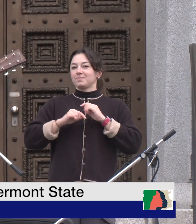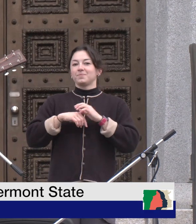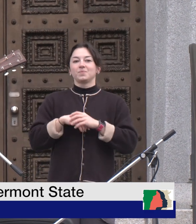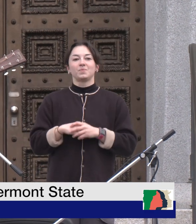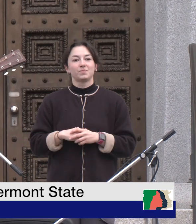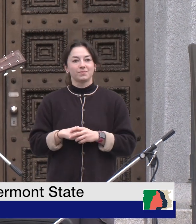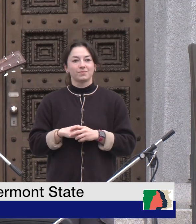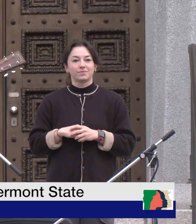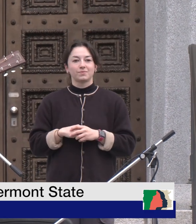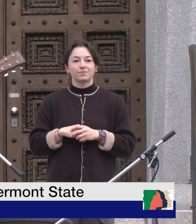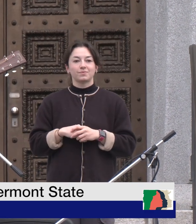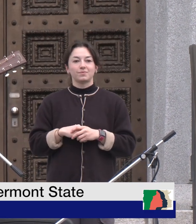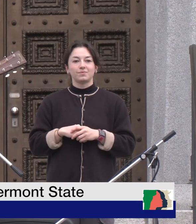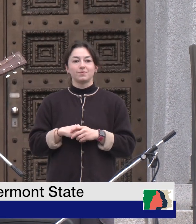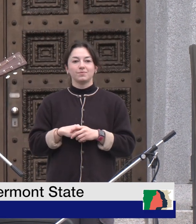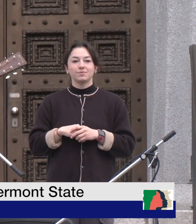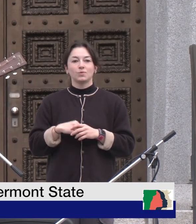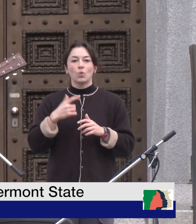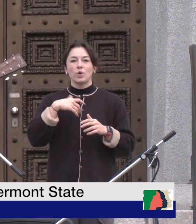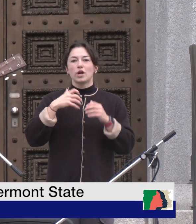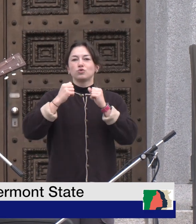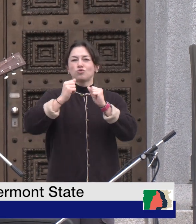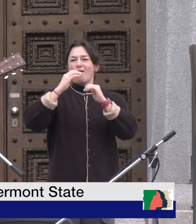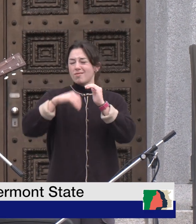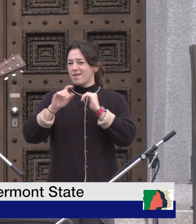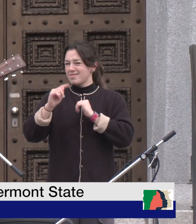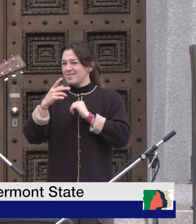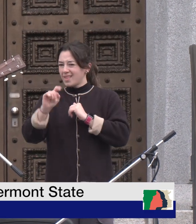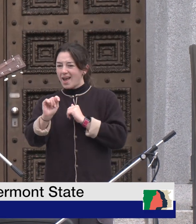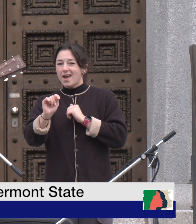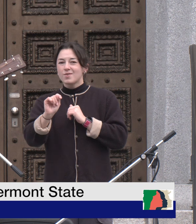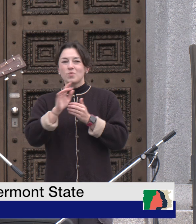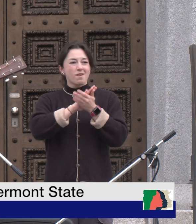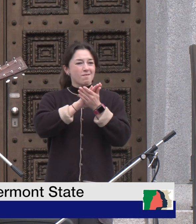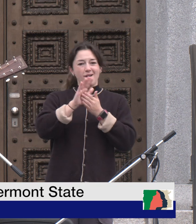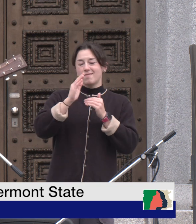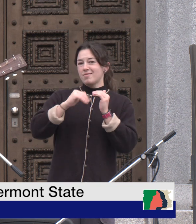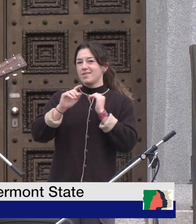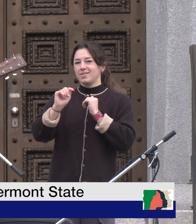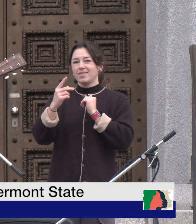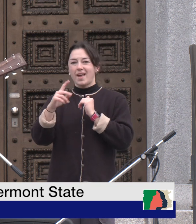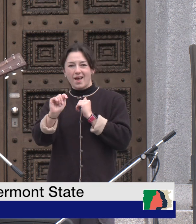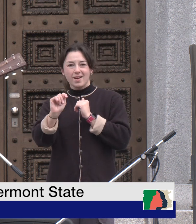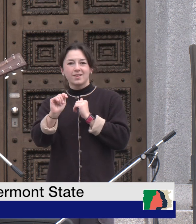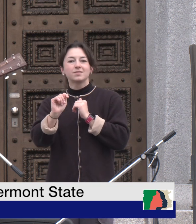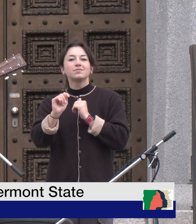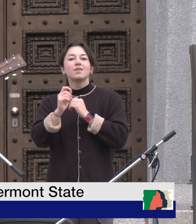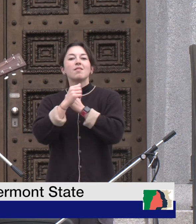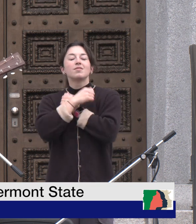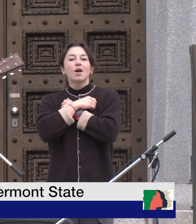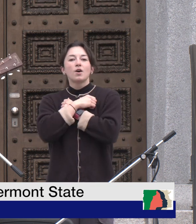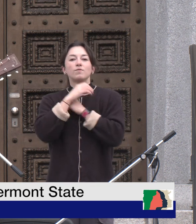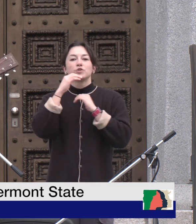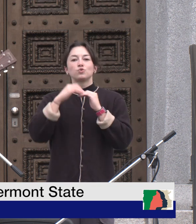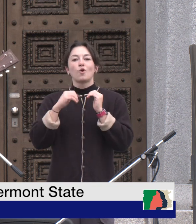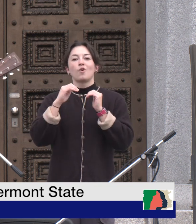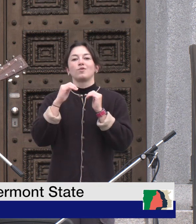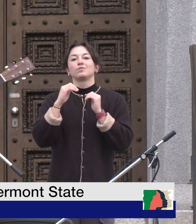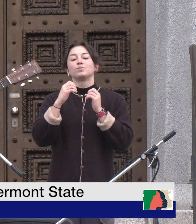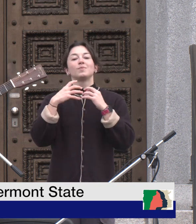We are stronger than that. We are kinder than that. Love is stronger than